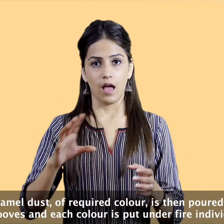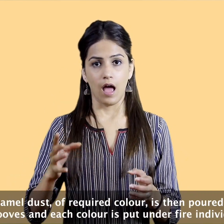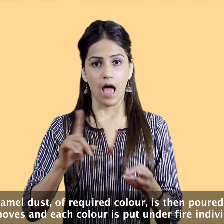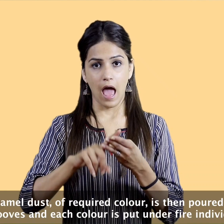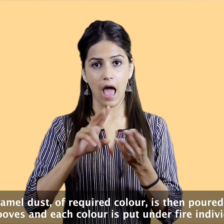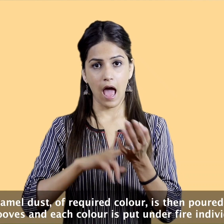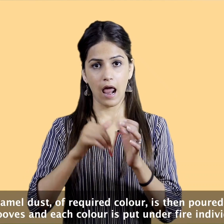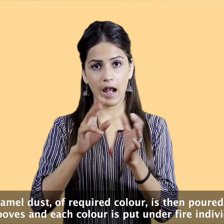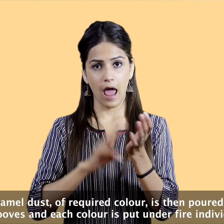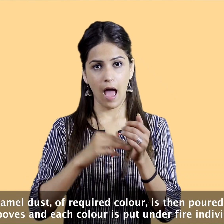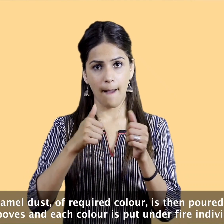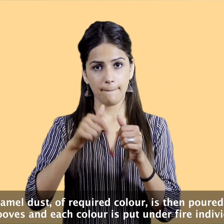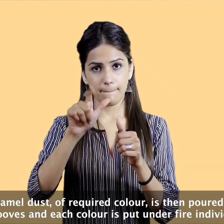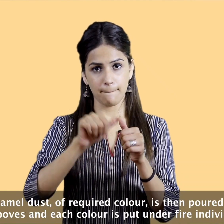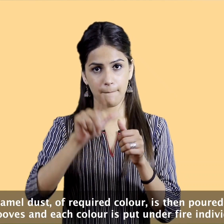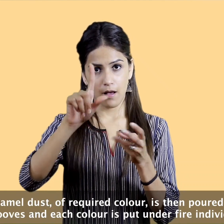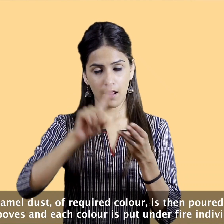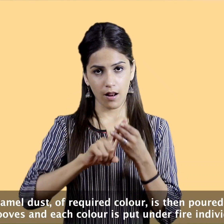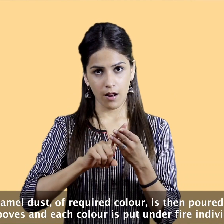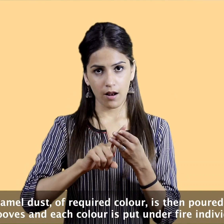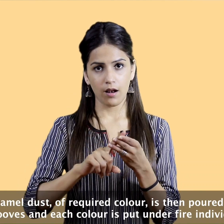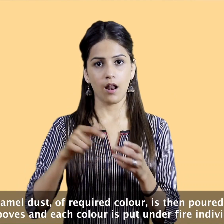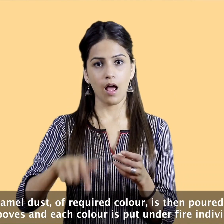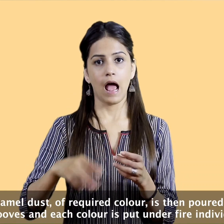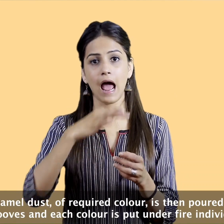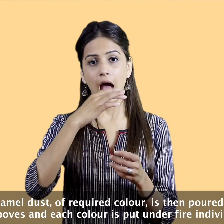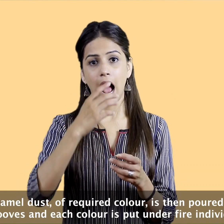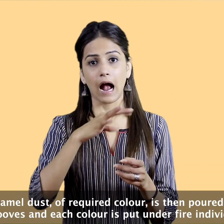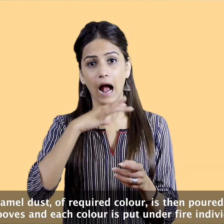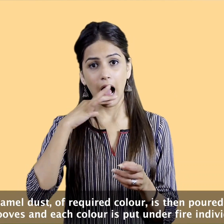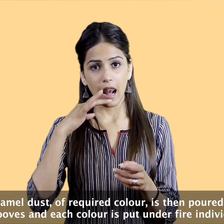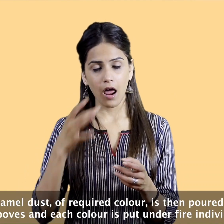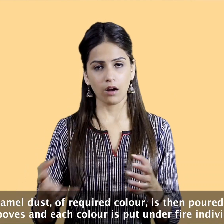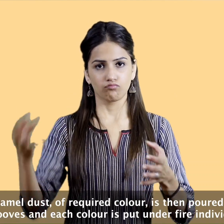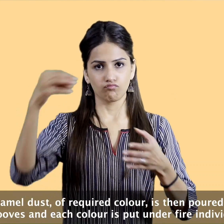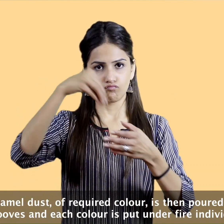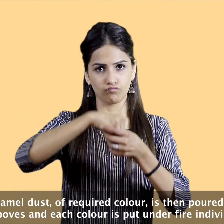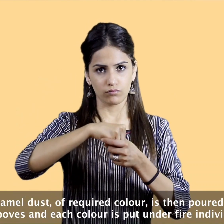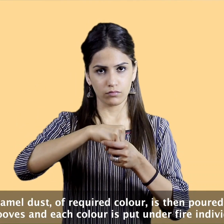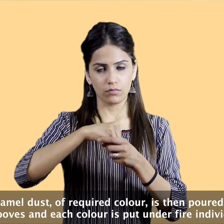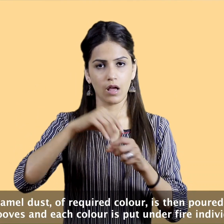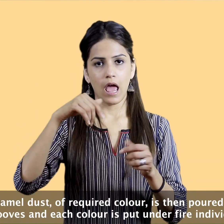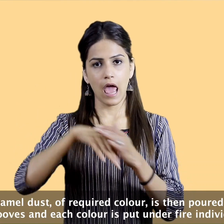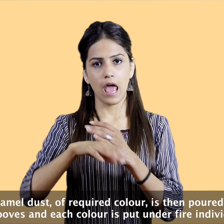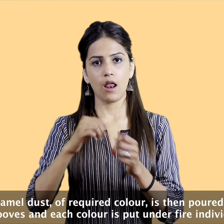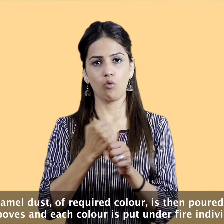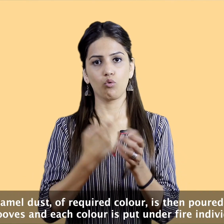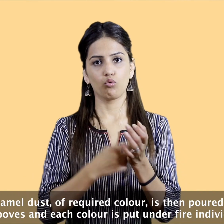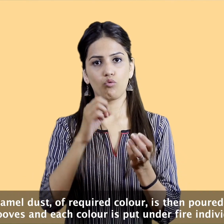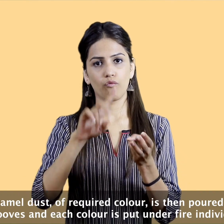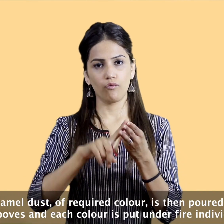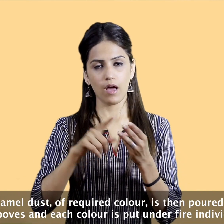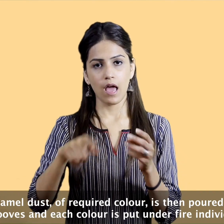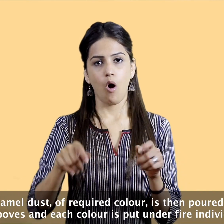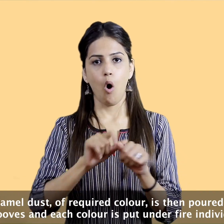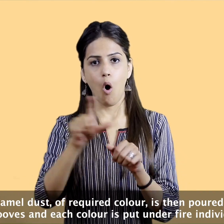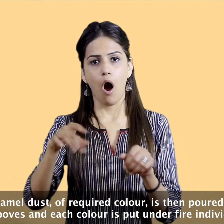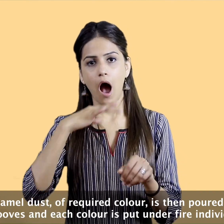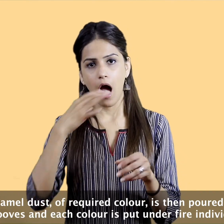Enamel dust of required color is then poured into the grooves and each color is put under fire